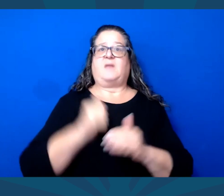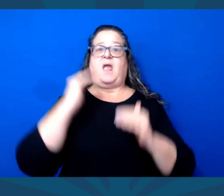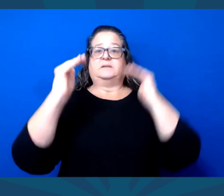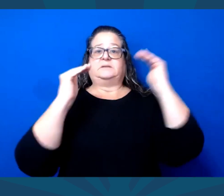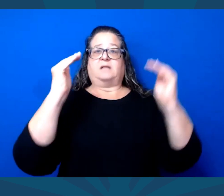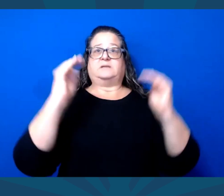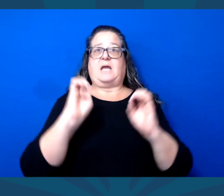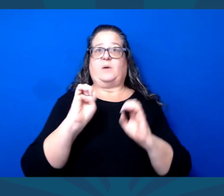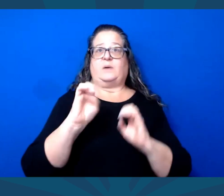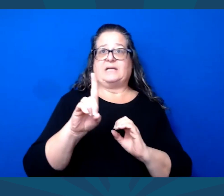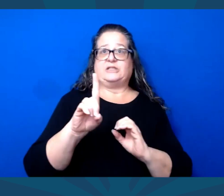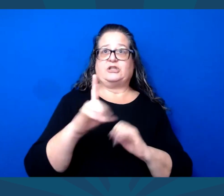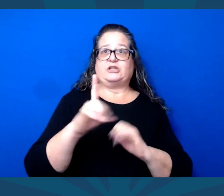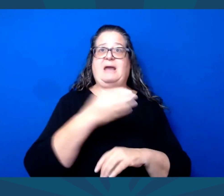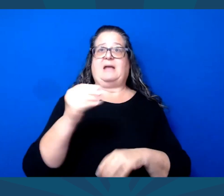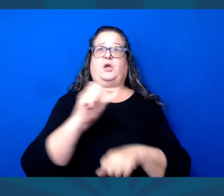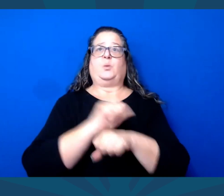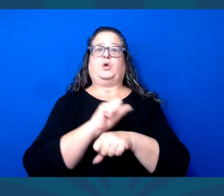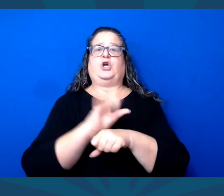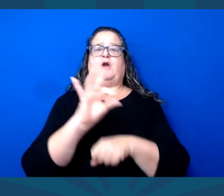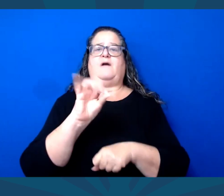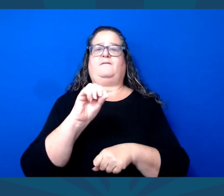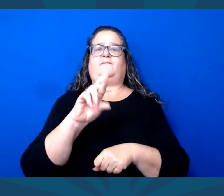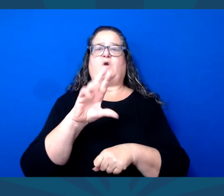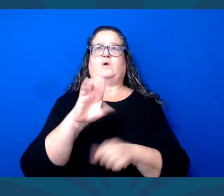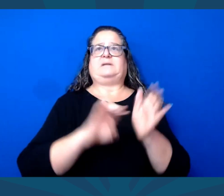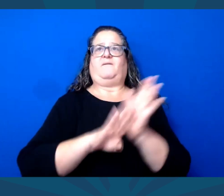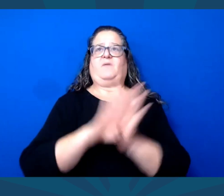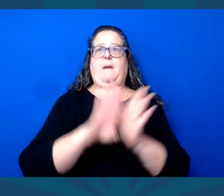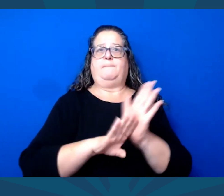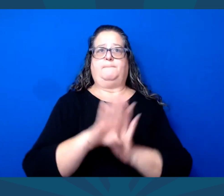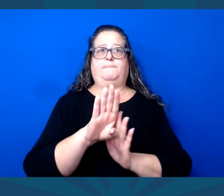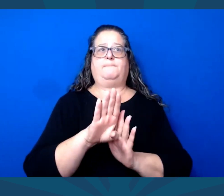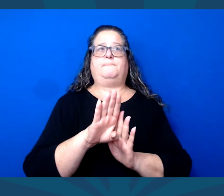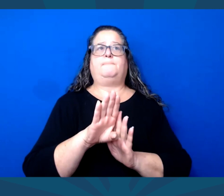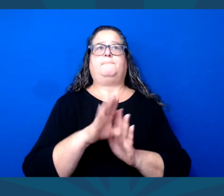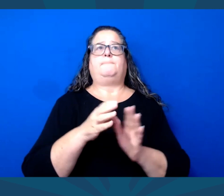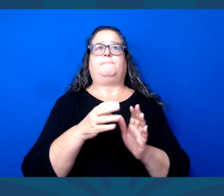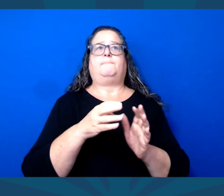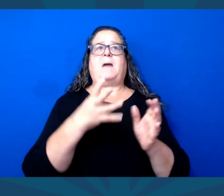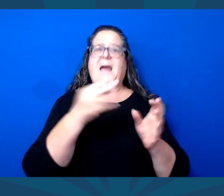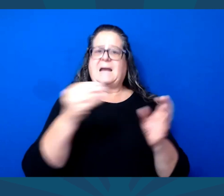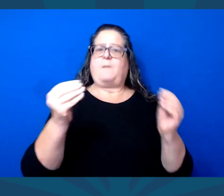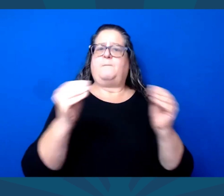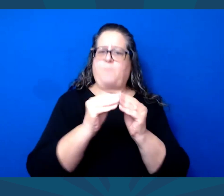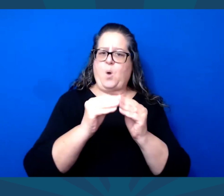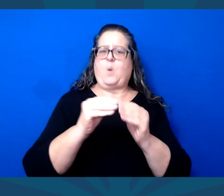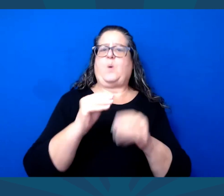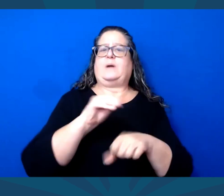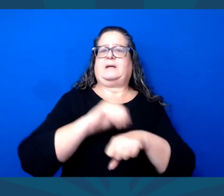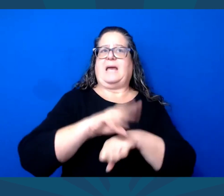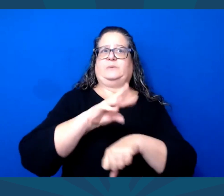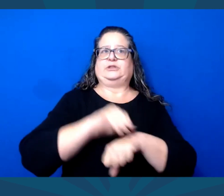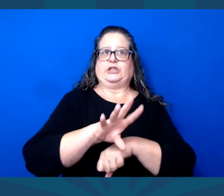I have supported bills that positively impact students from K through 12 through university.